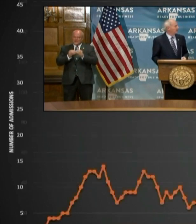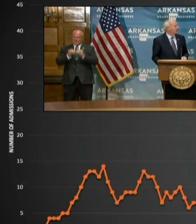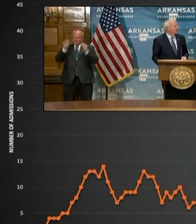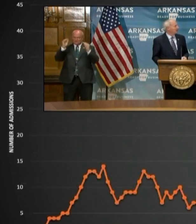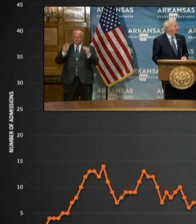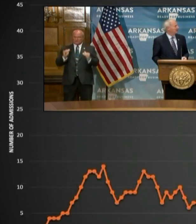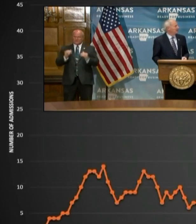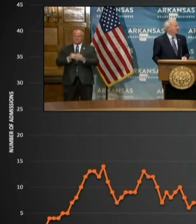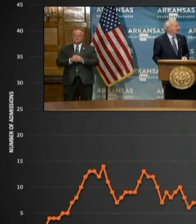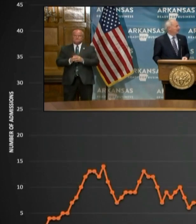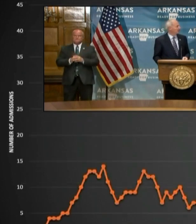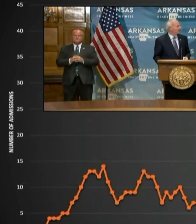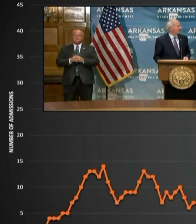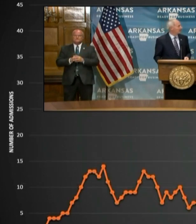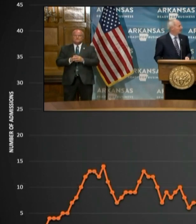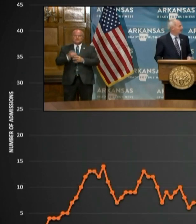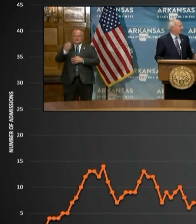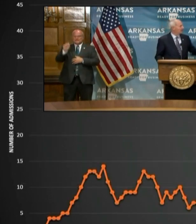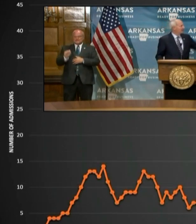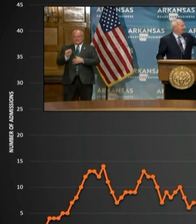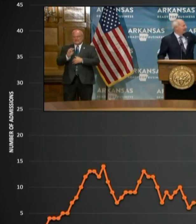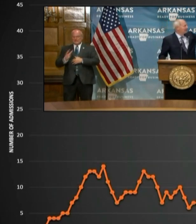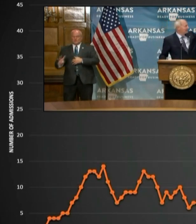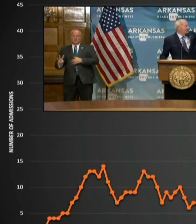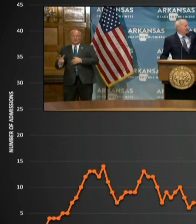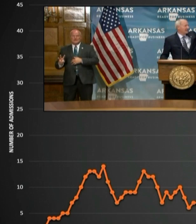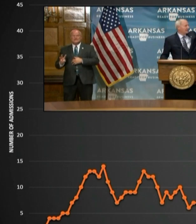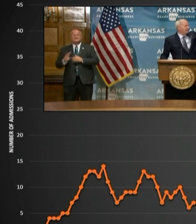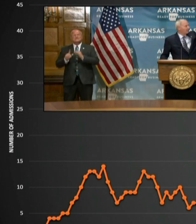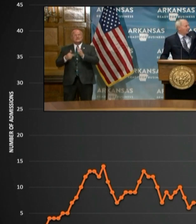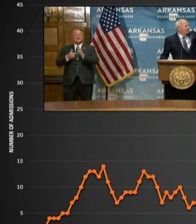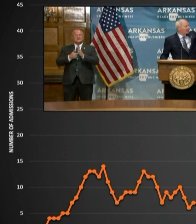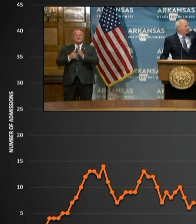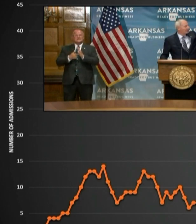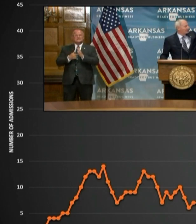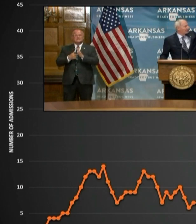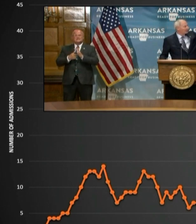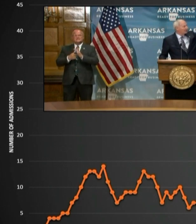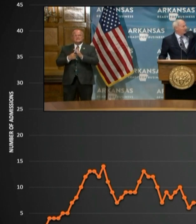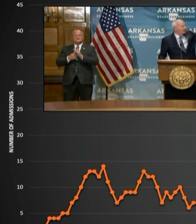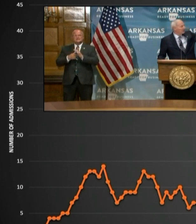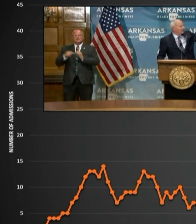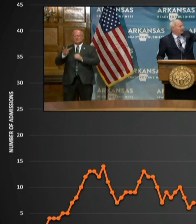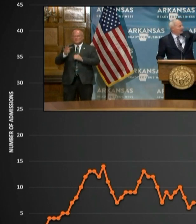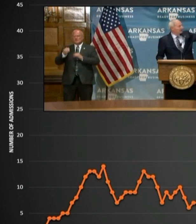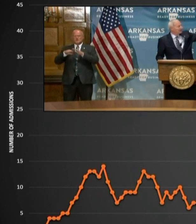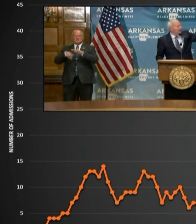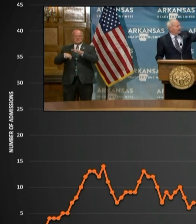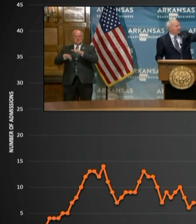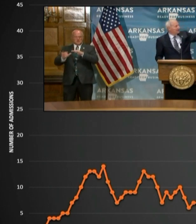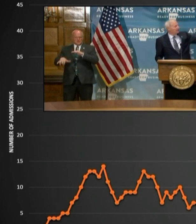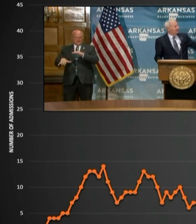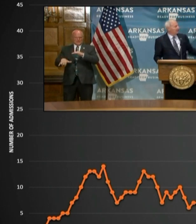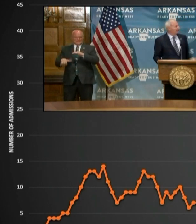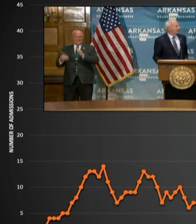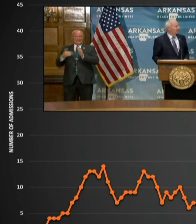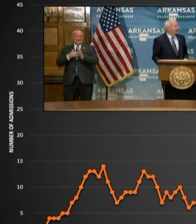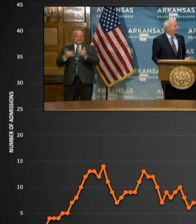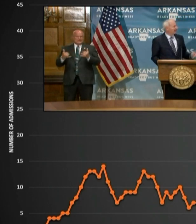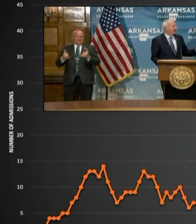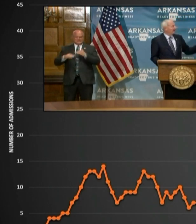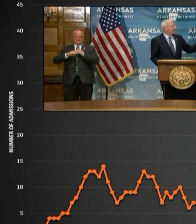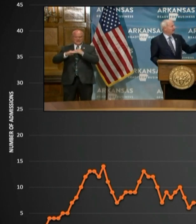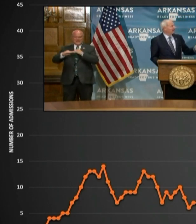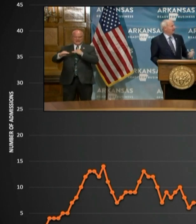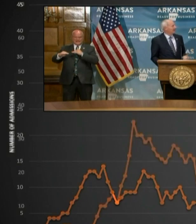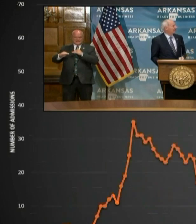then you see the southwest region, and this is at the 40 level, so it's a little bit below that. Again, right now it's